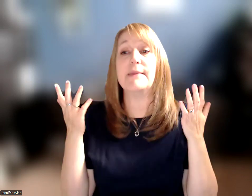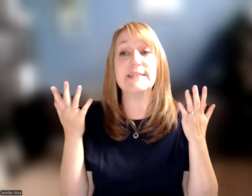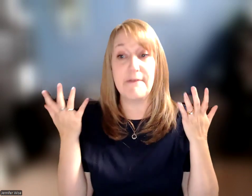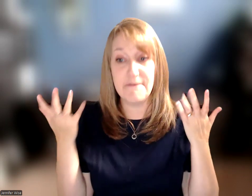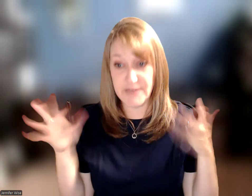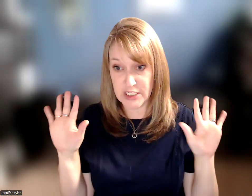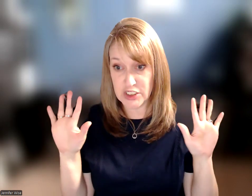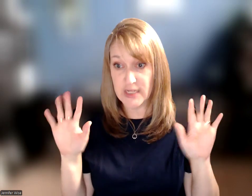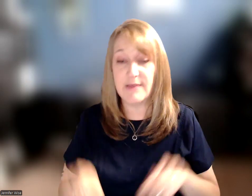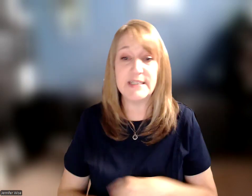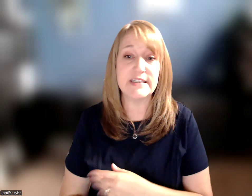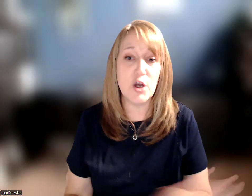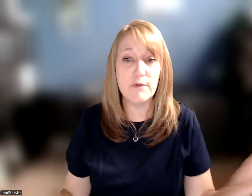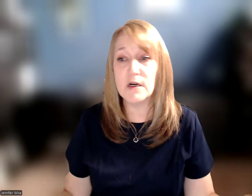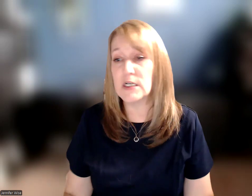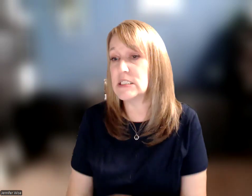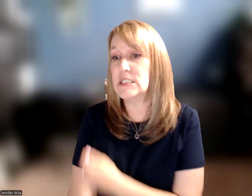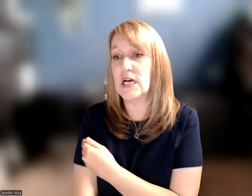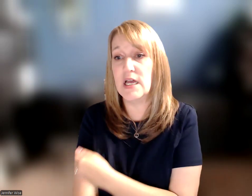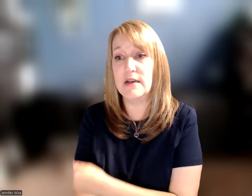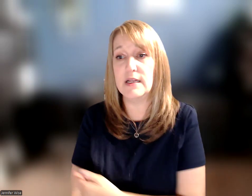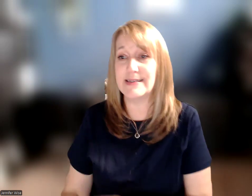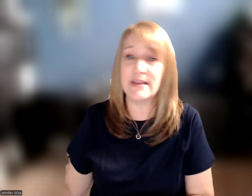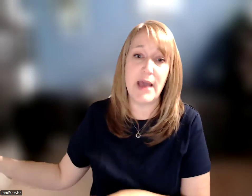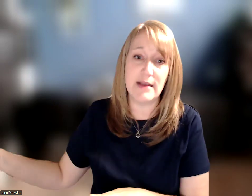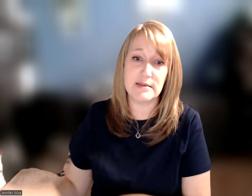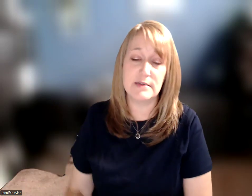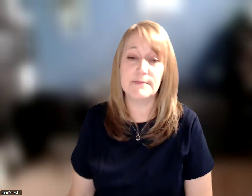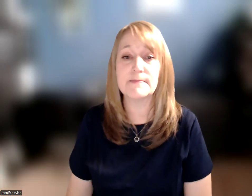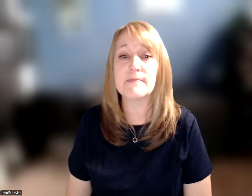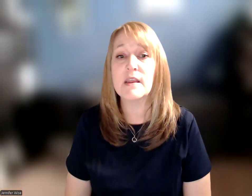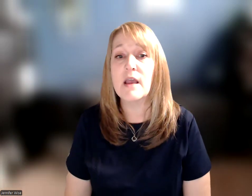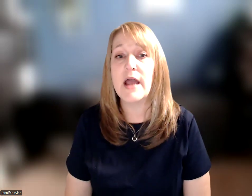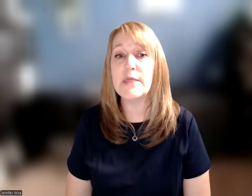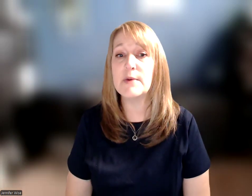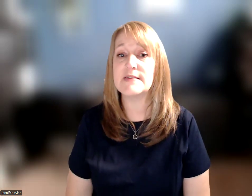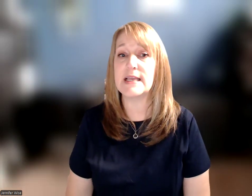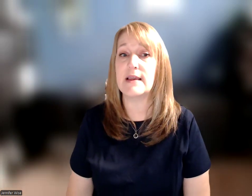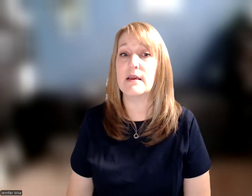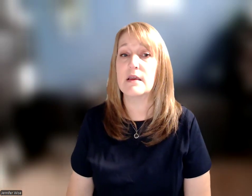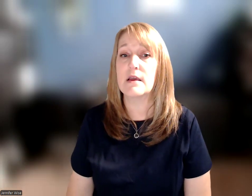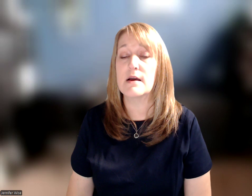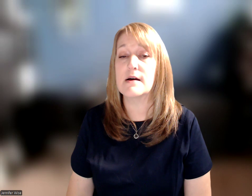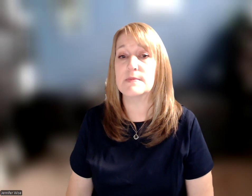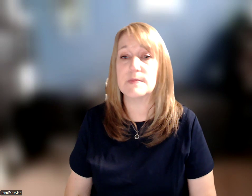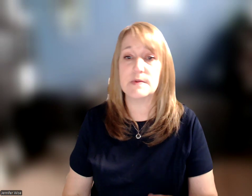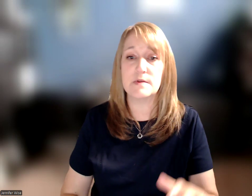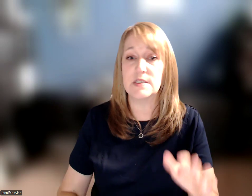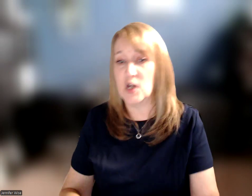means finish. That means it's over, it's done, it's in the past. Another way of saying to stop